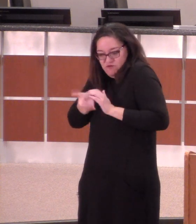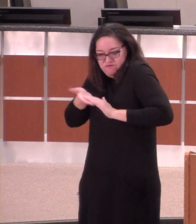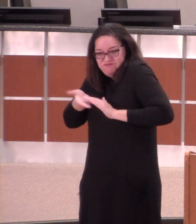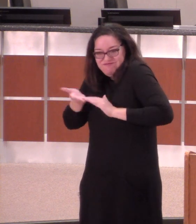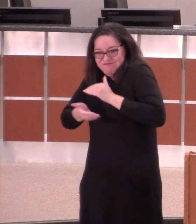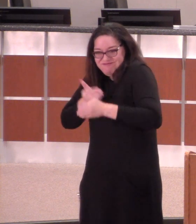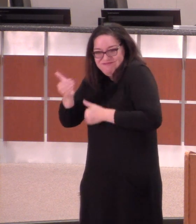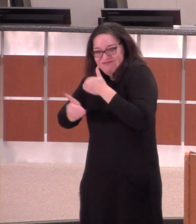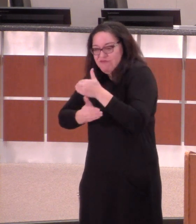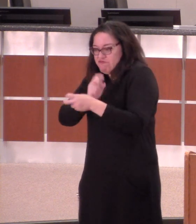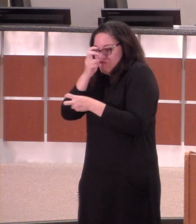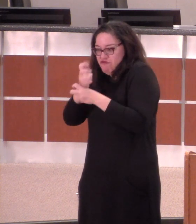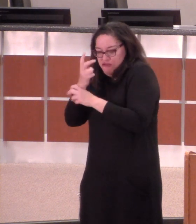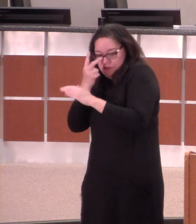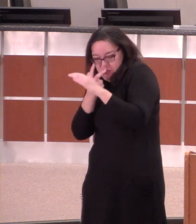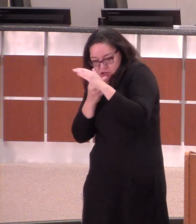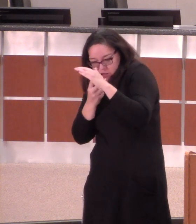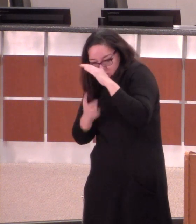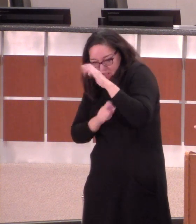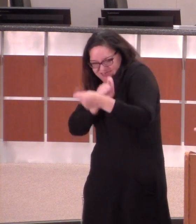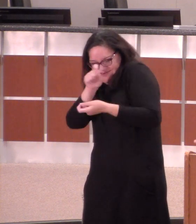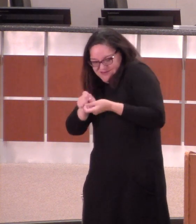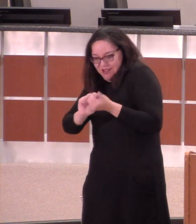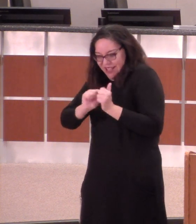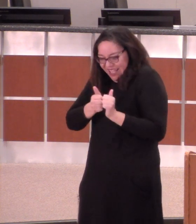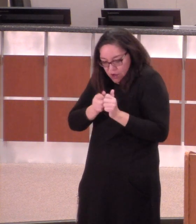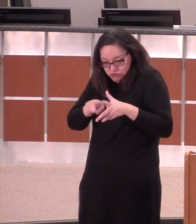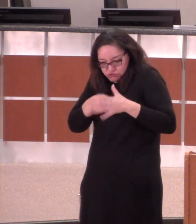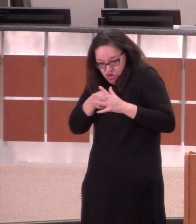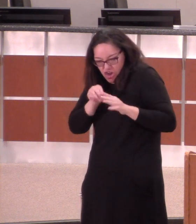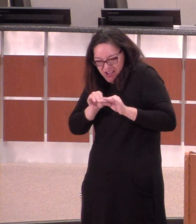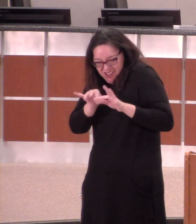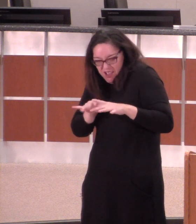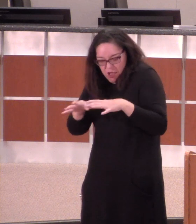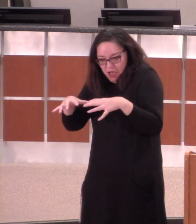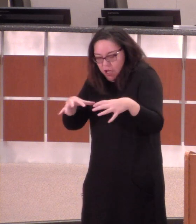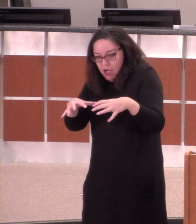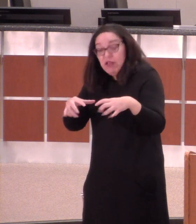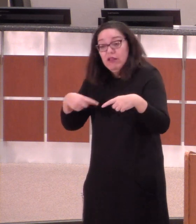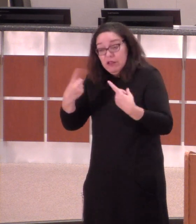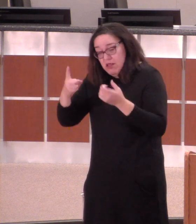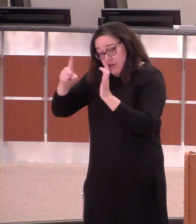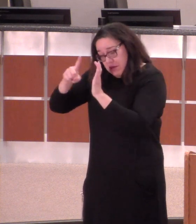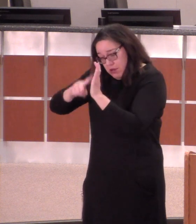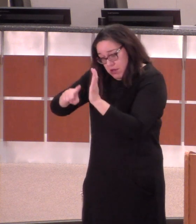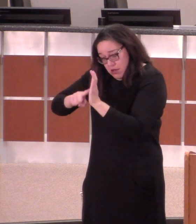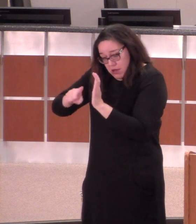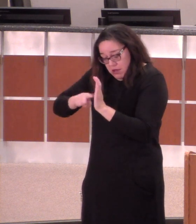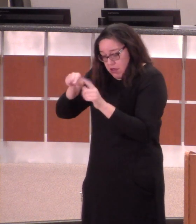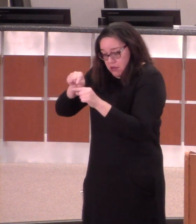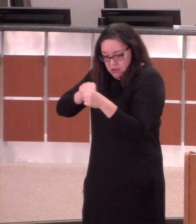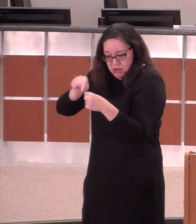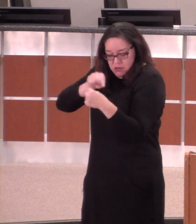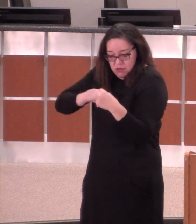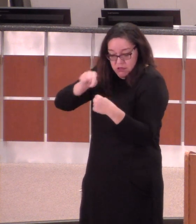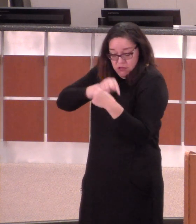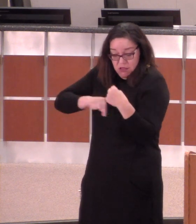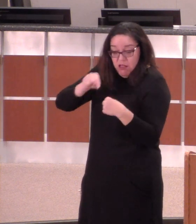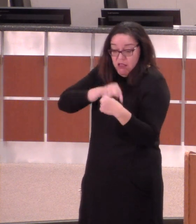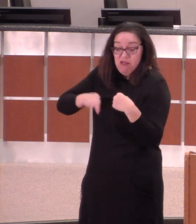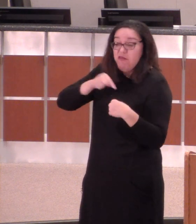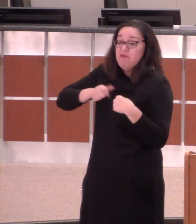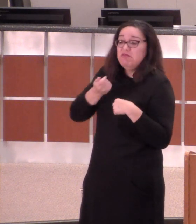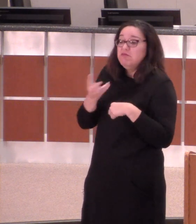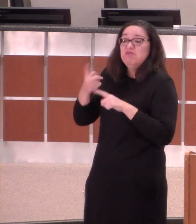if we had to guess, being investigators trying to figure out how this happened, we have been going back to months We